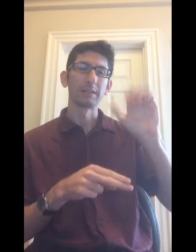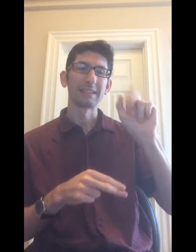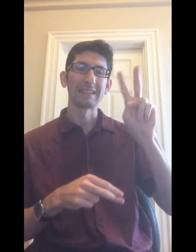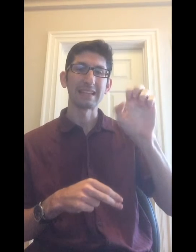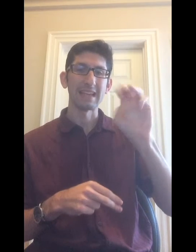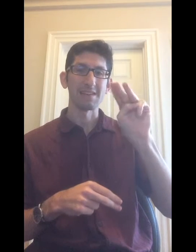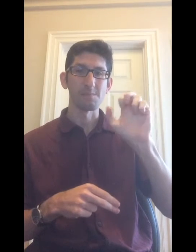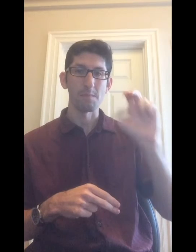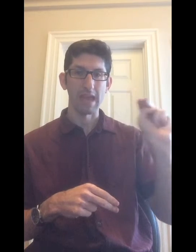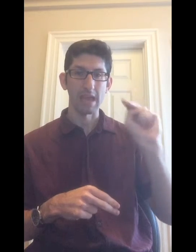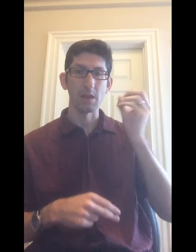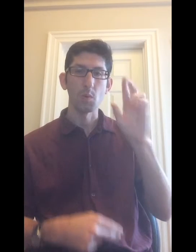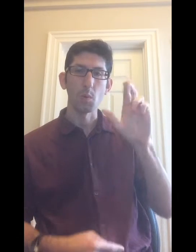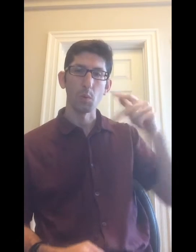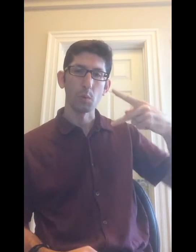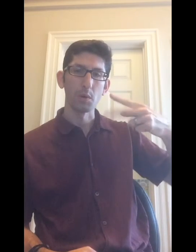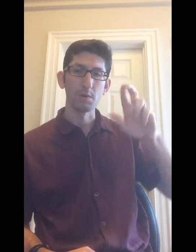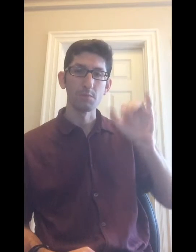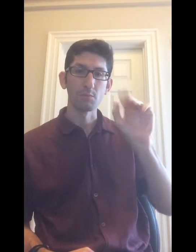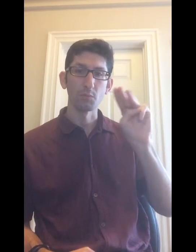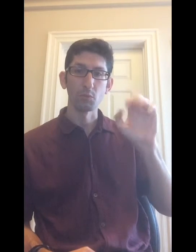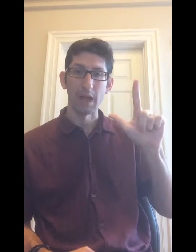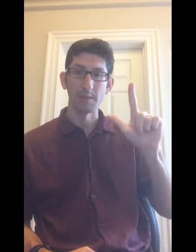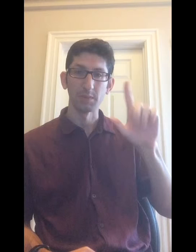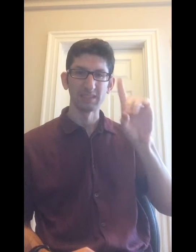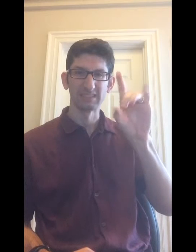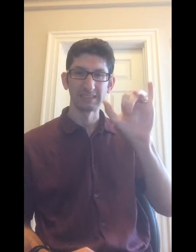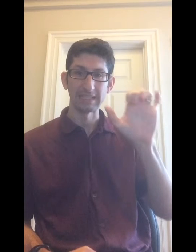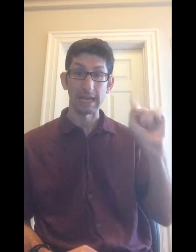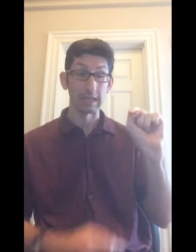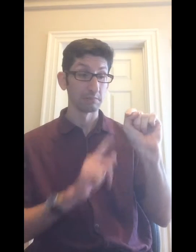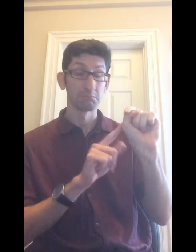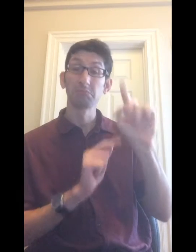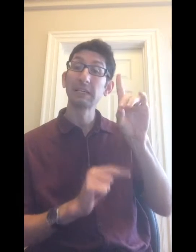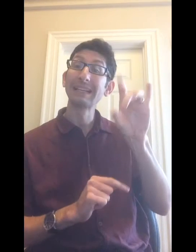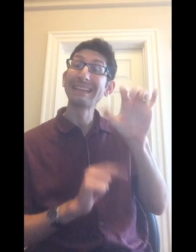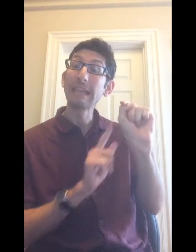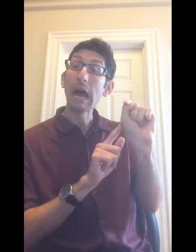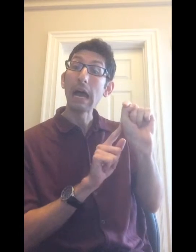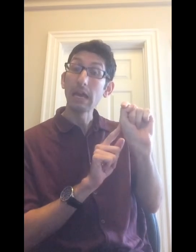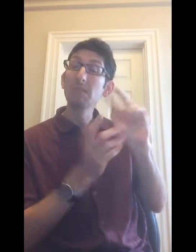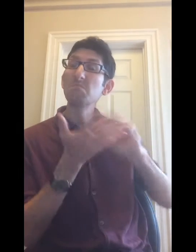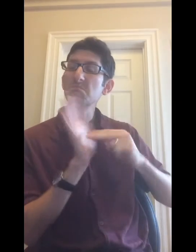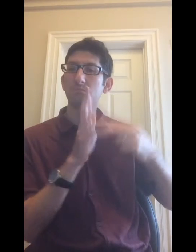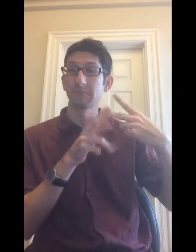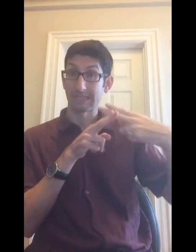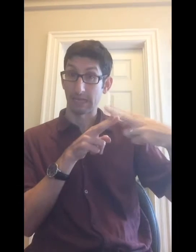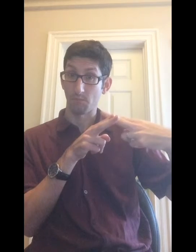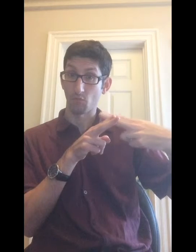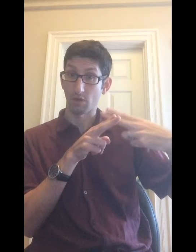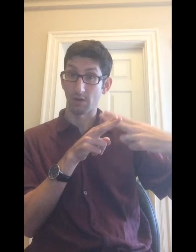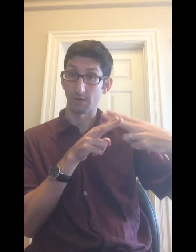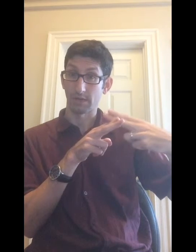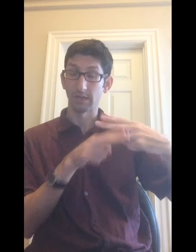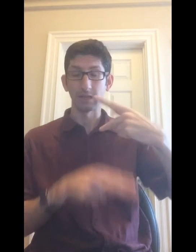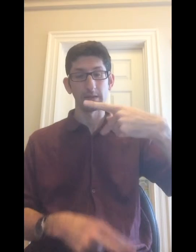But it's more than just a diet, because the word diet refers to something that's temporary. Paleo is a